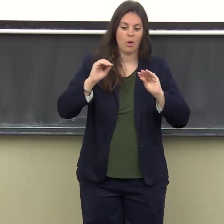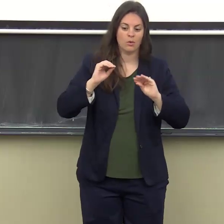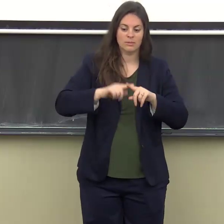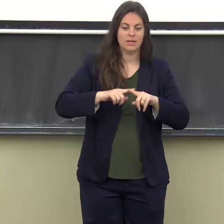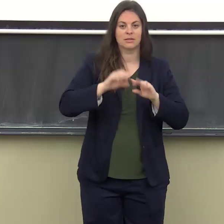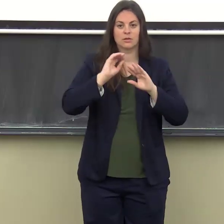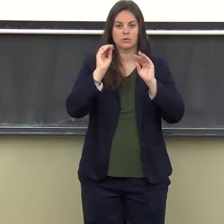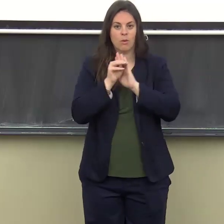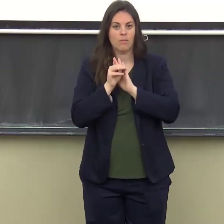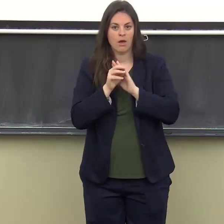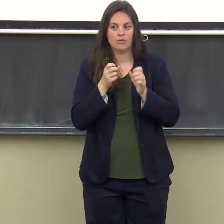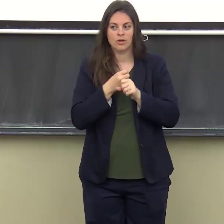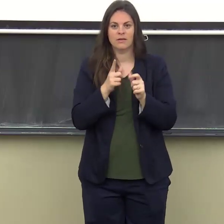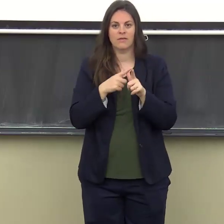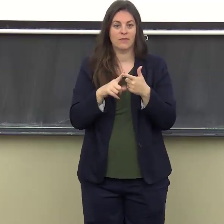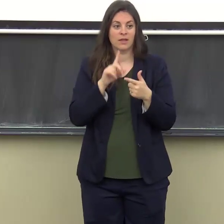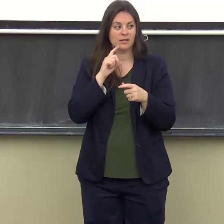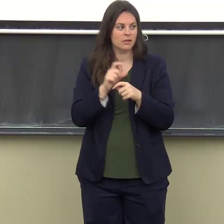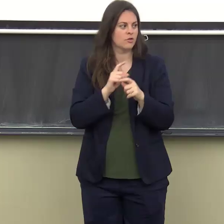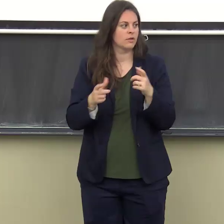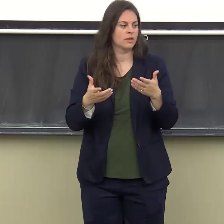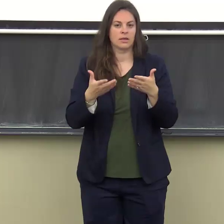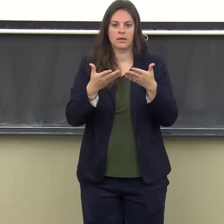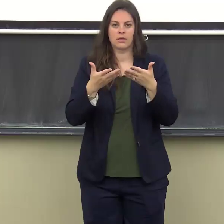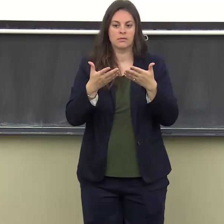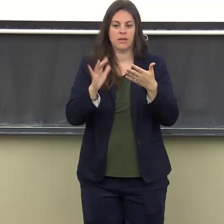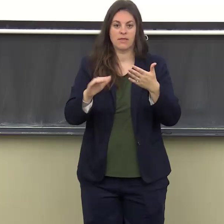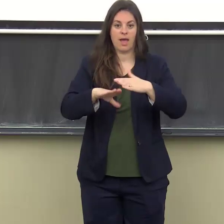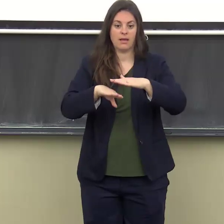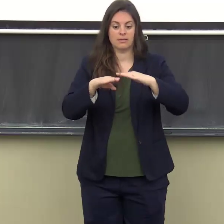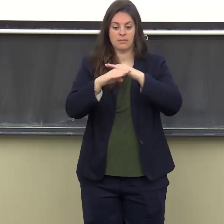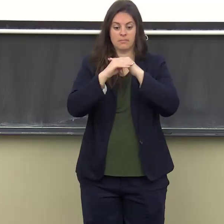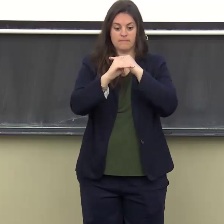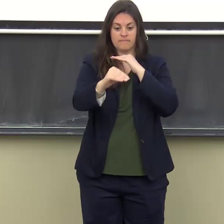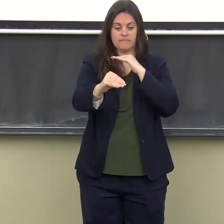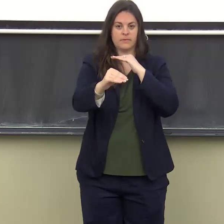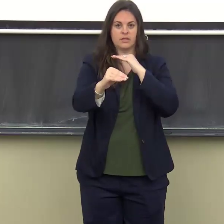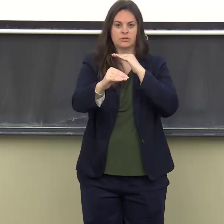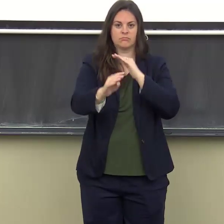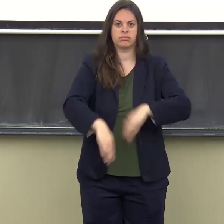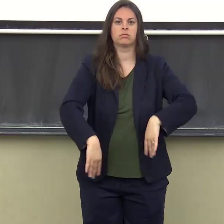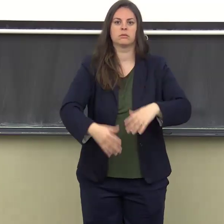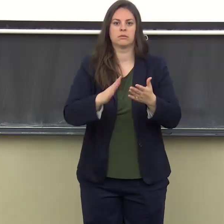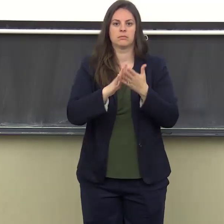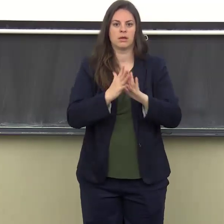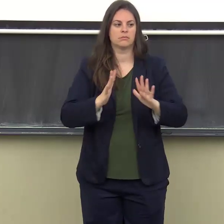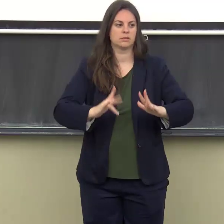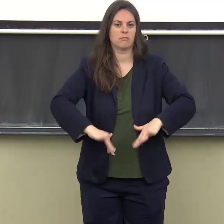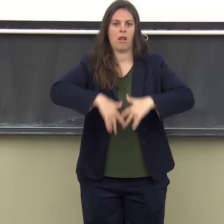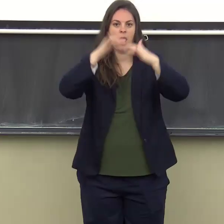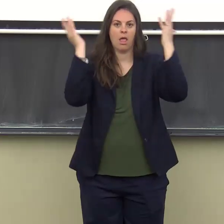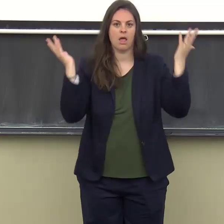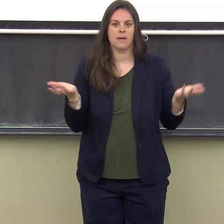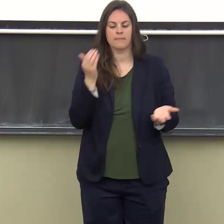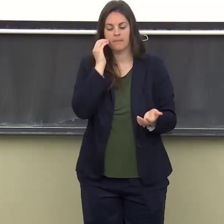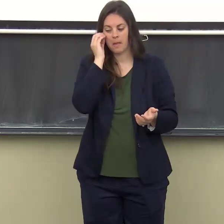everyone here has experienced that. So I just also, it's always that like, when there's a new wave, it also comes with like a whole new